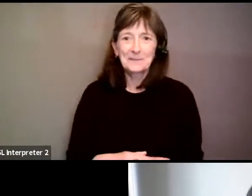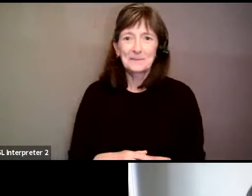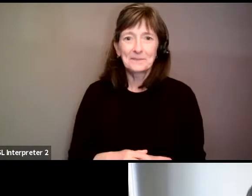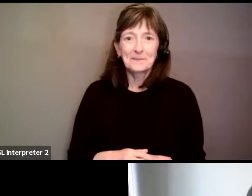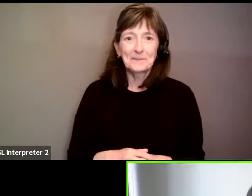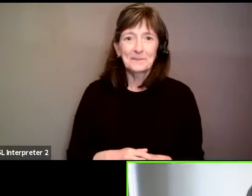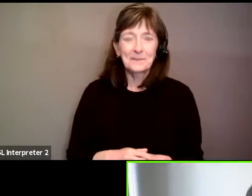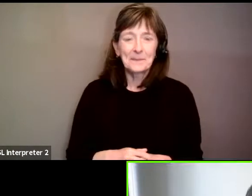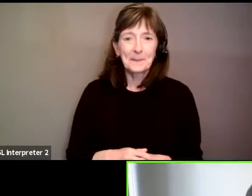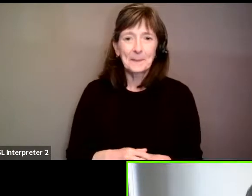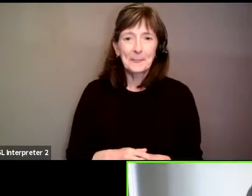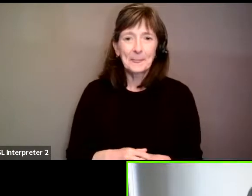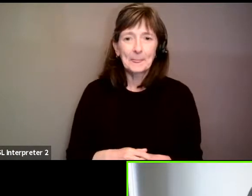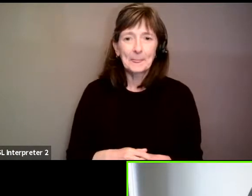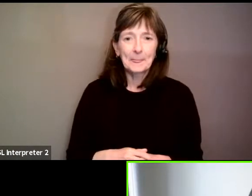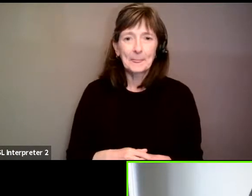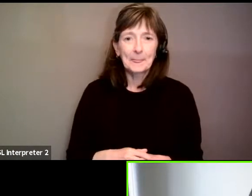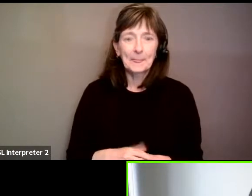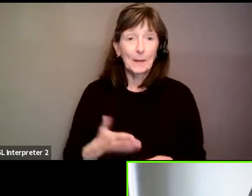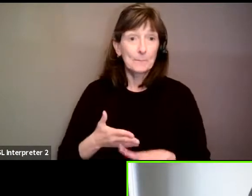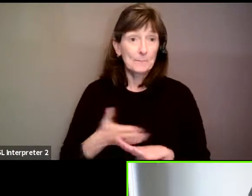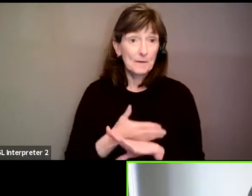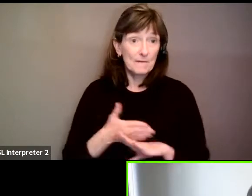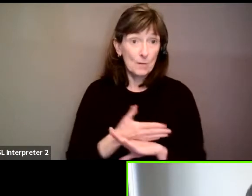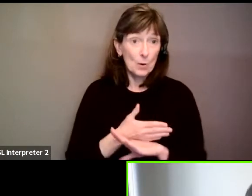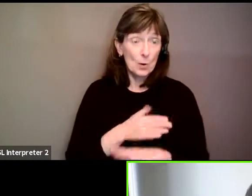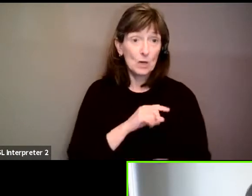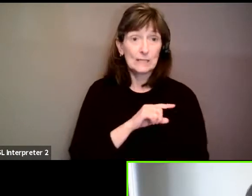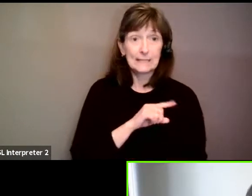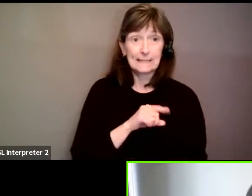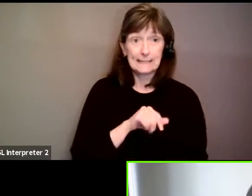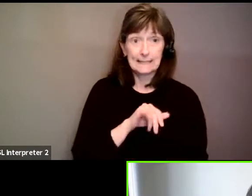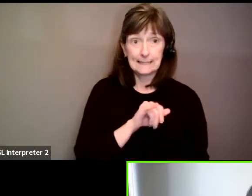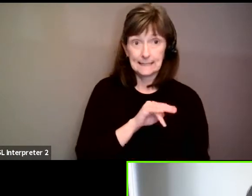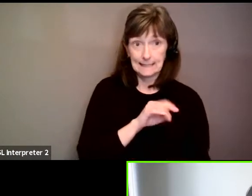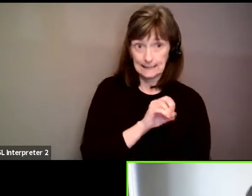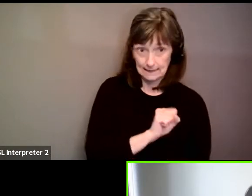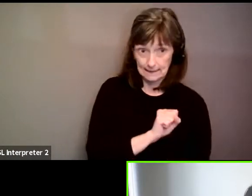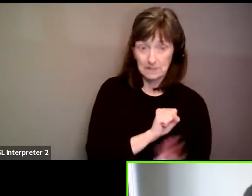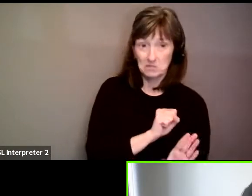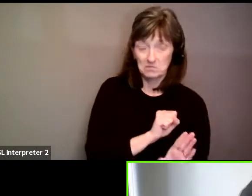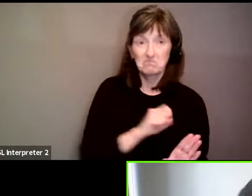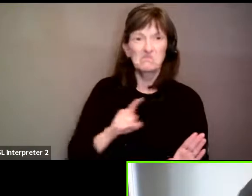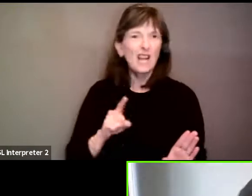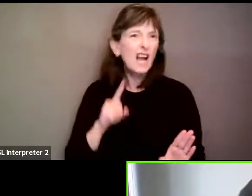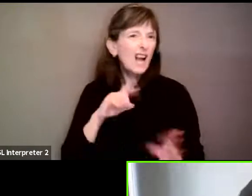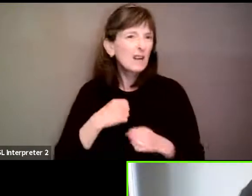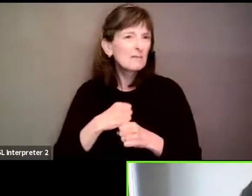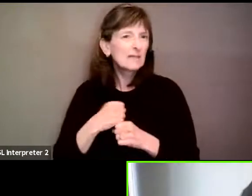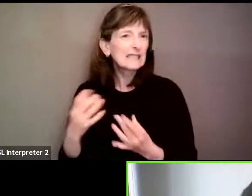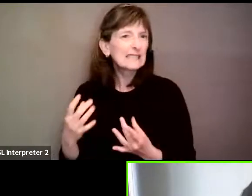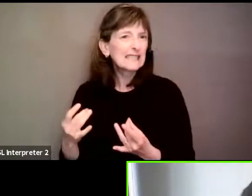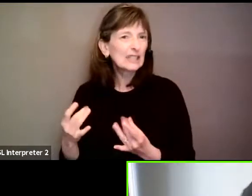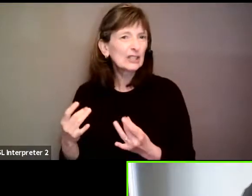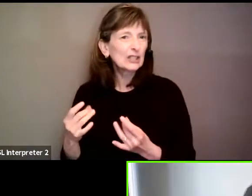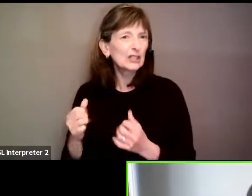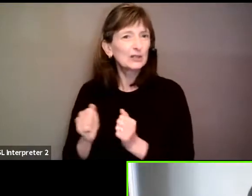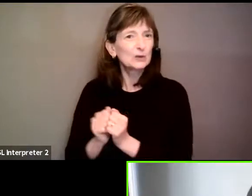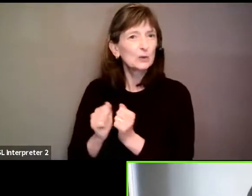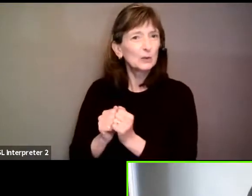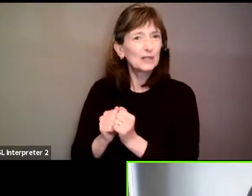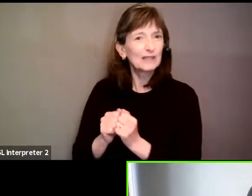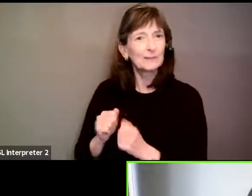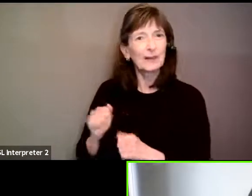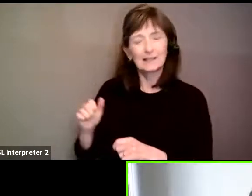Before getting into making zines, I had kind of been making little stickers with my sibling and selling them at